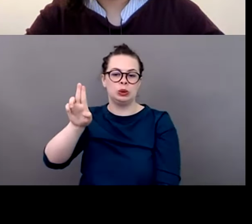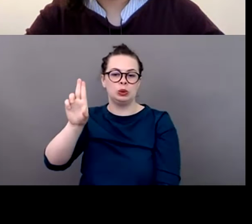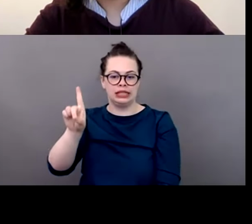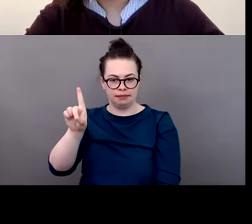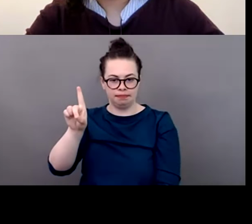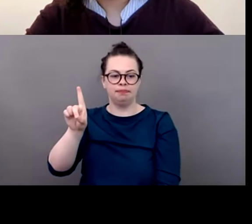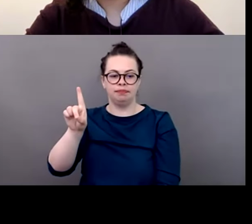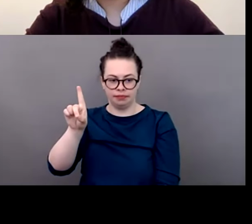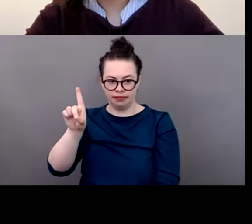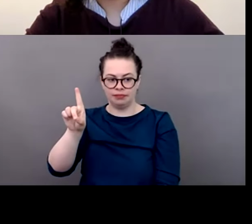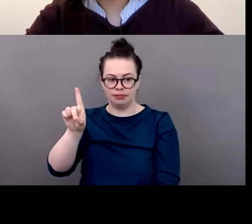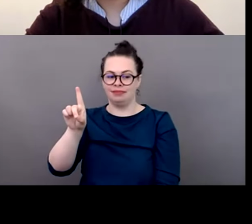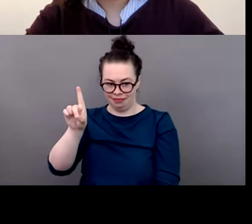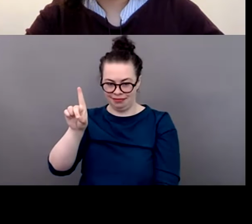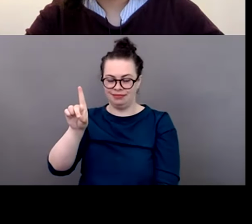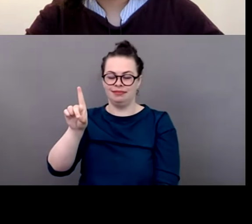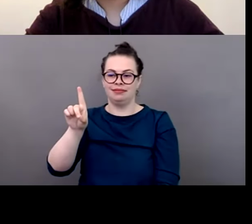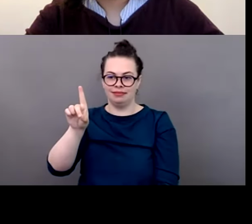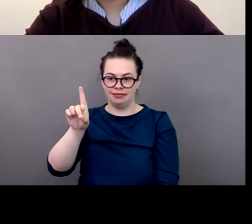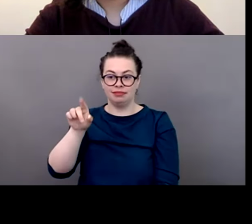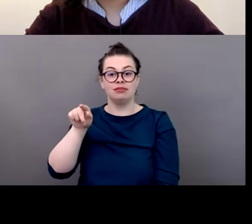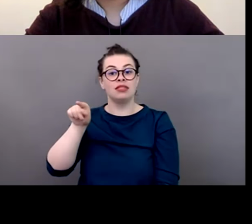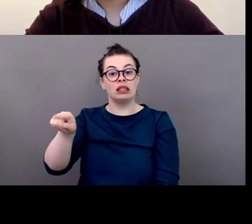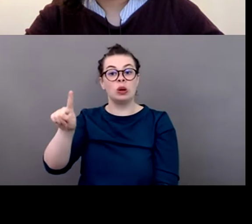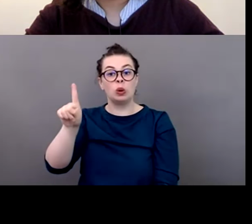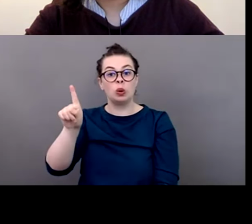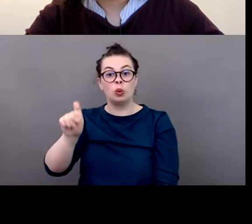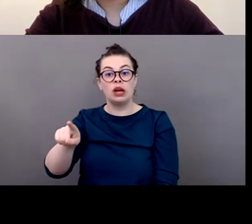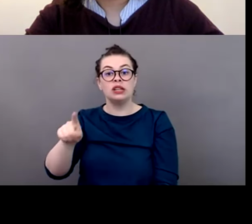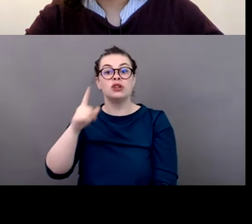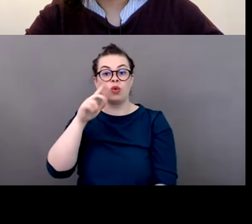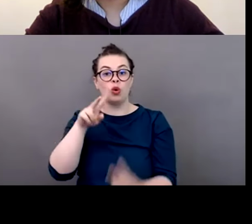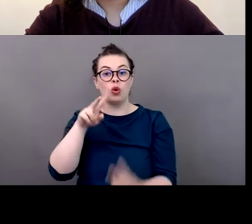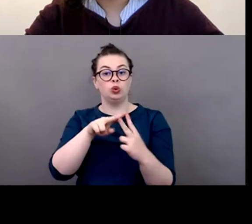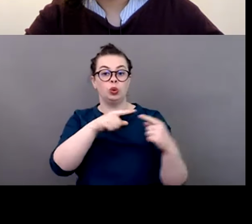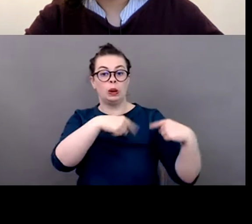Deaf. And the question direct to the two committee members.